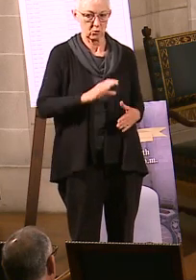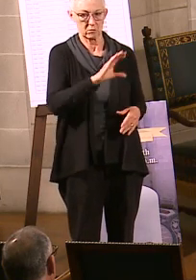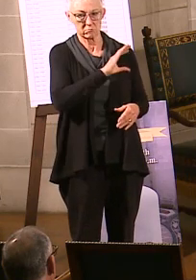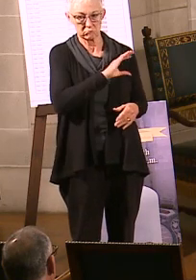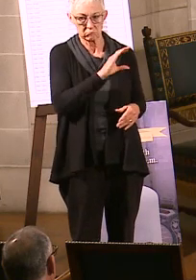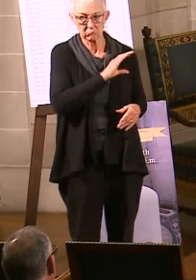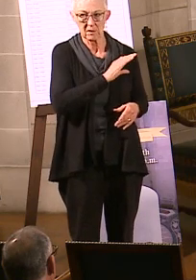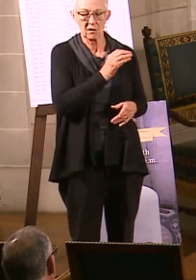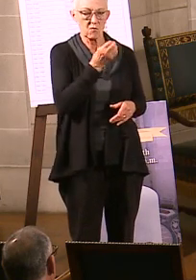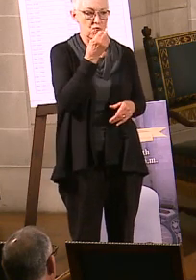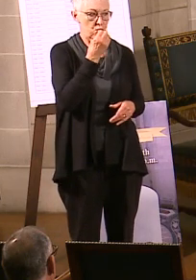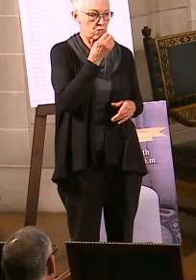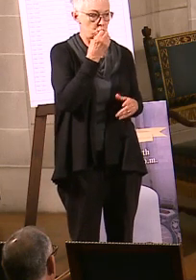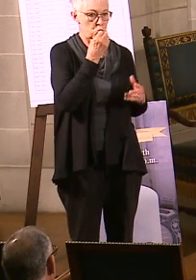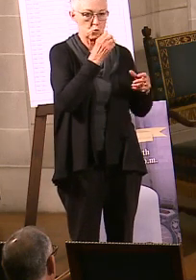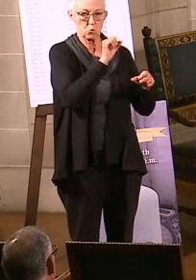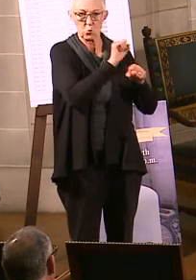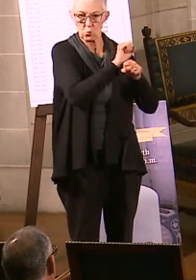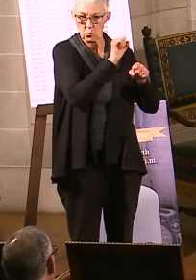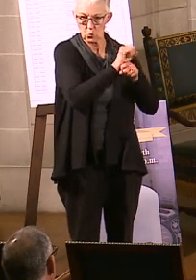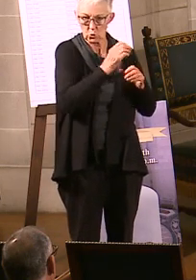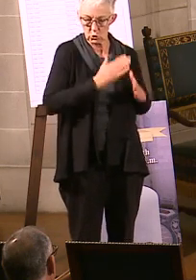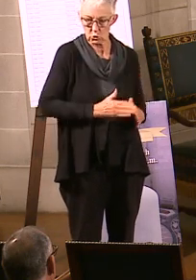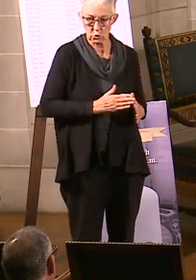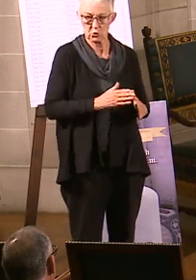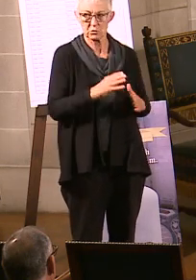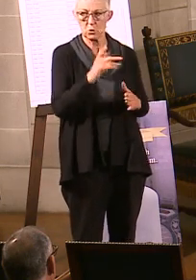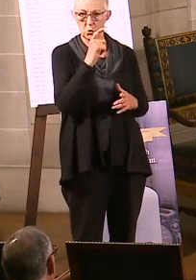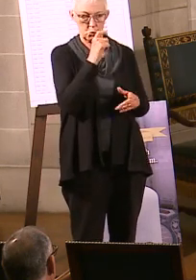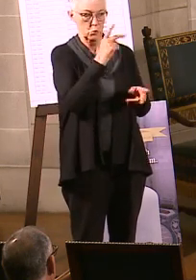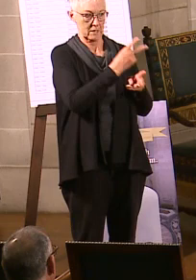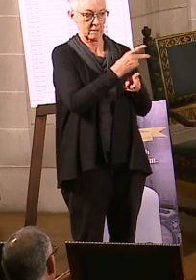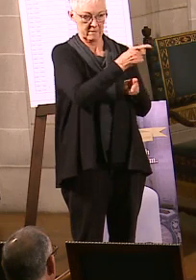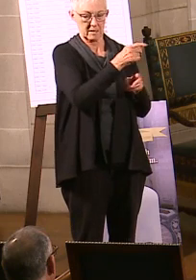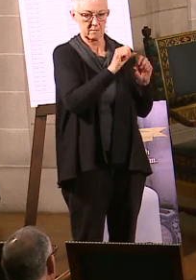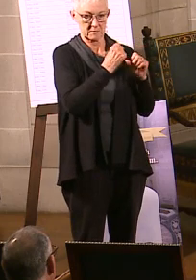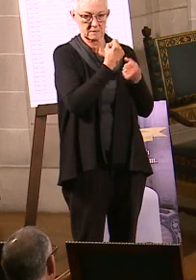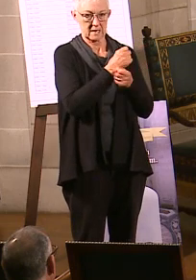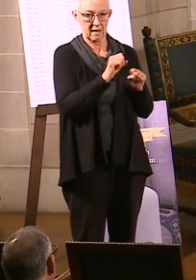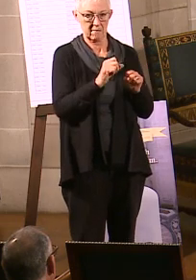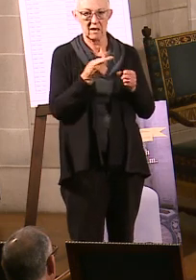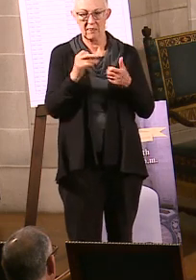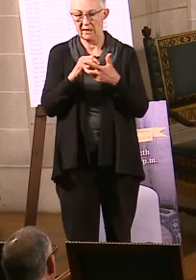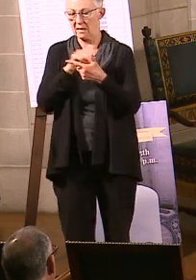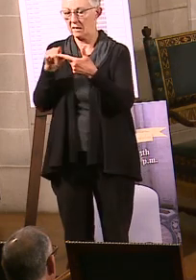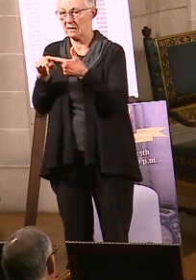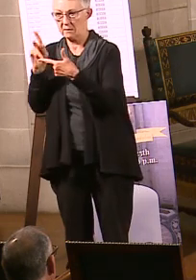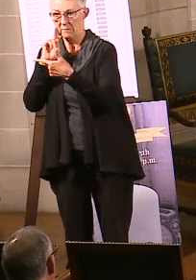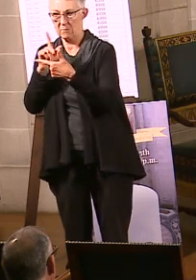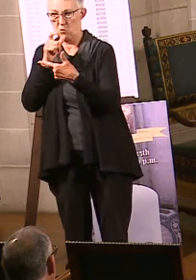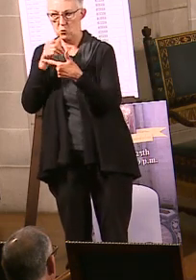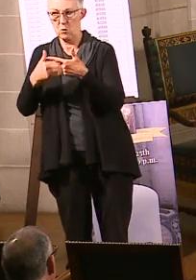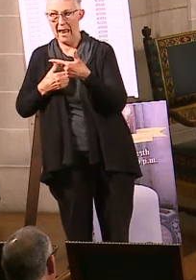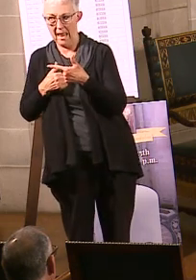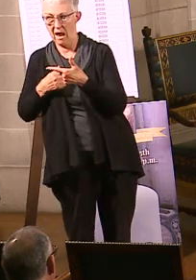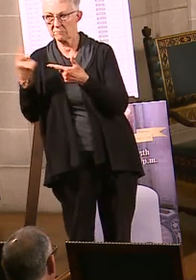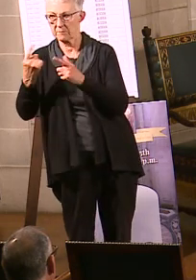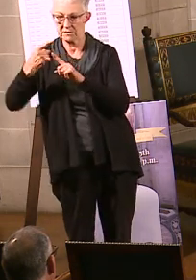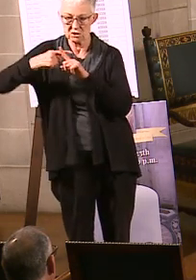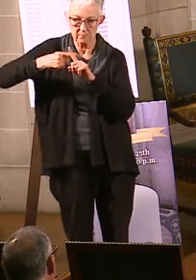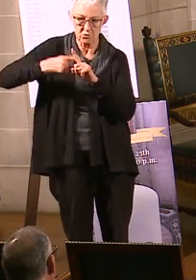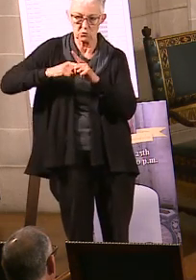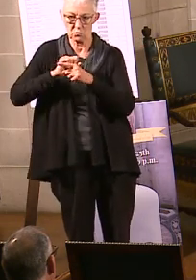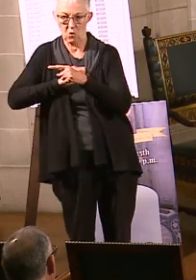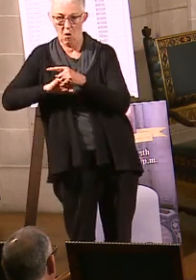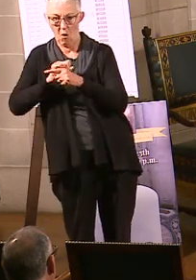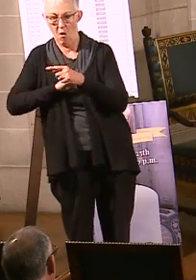as a priority, the groups of people keeping us safe, and then highly symptomatic people, and so forth. In other areas, what we've done is we've gone in